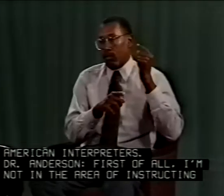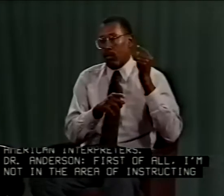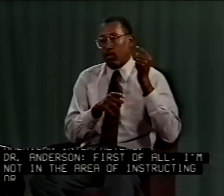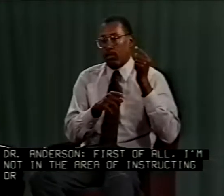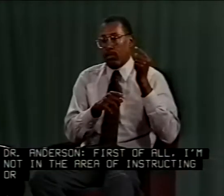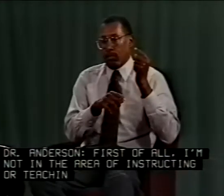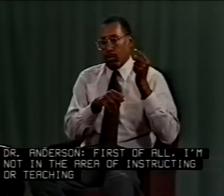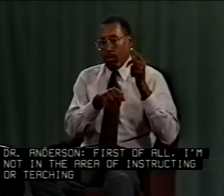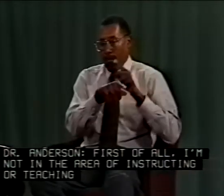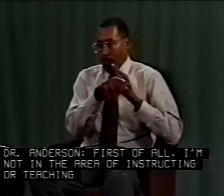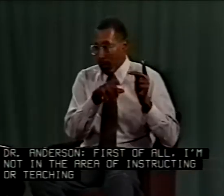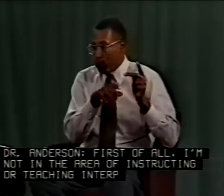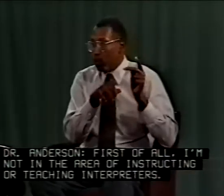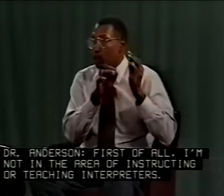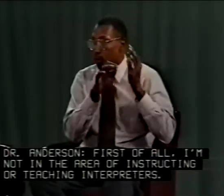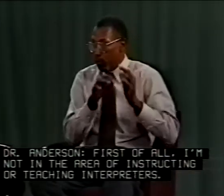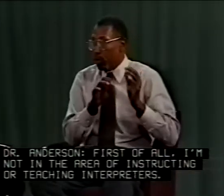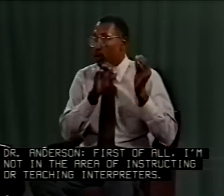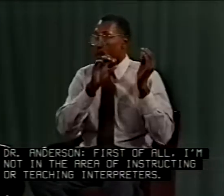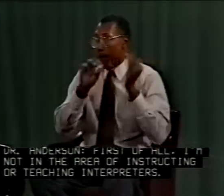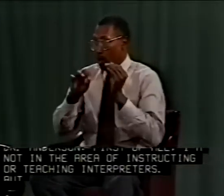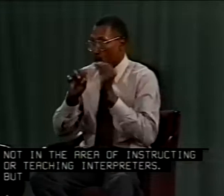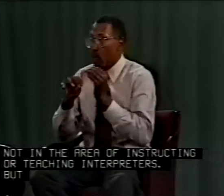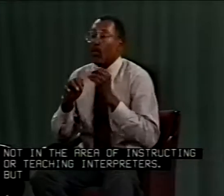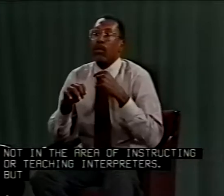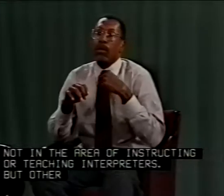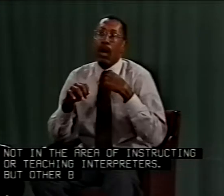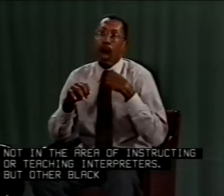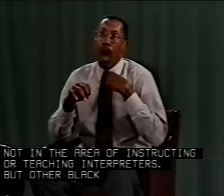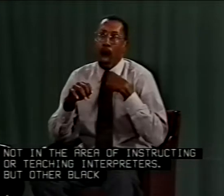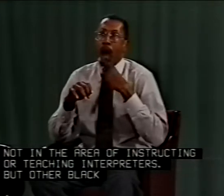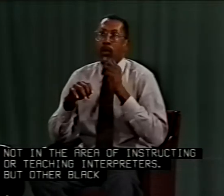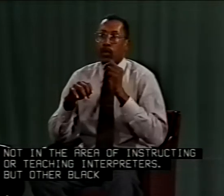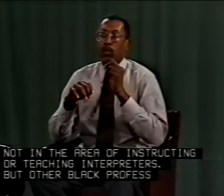Black professional interpreters have been mentoring.